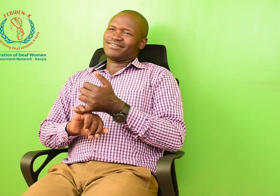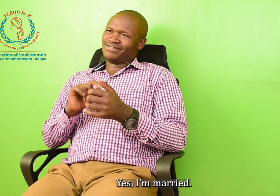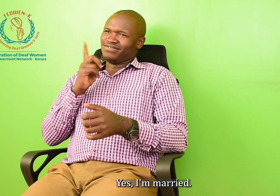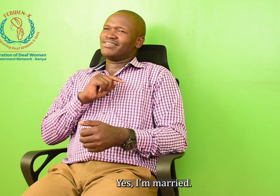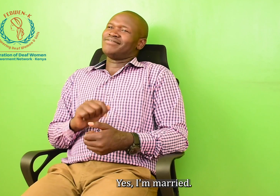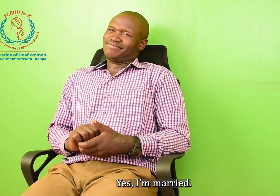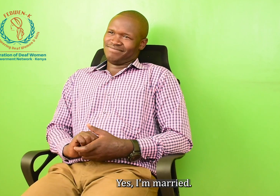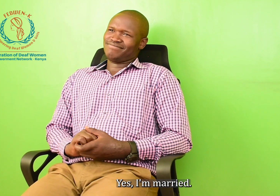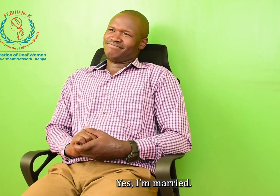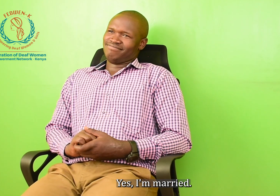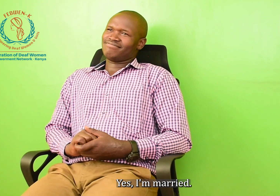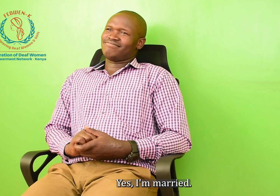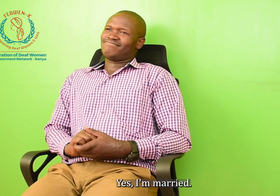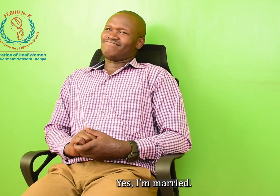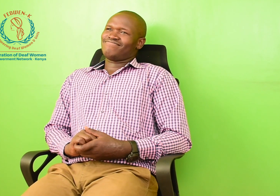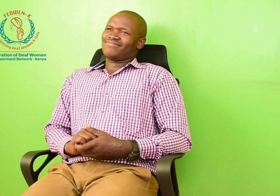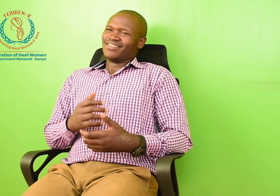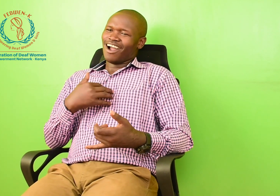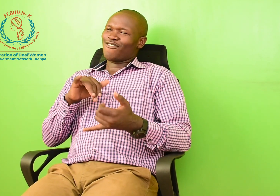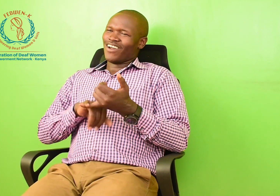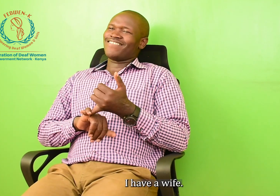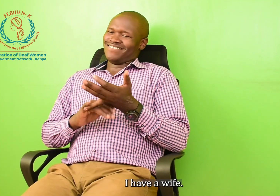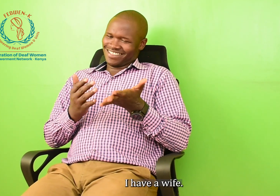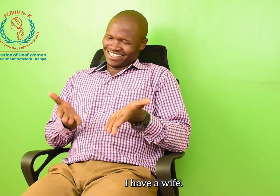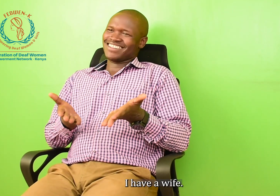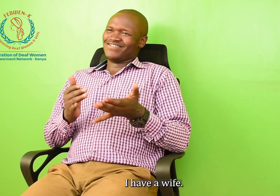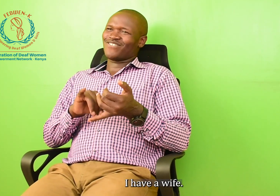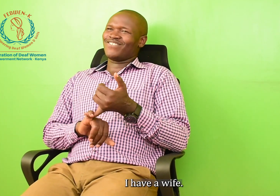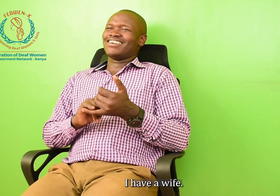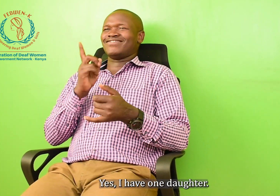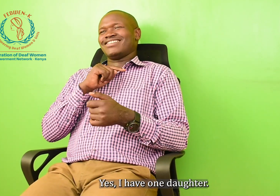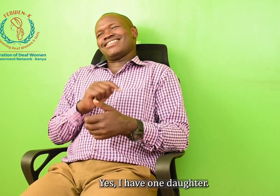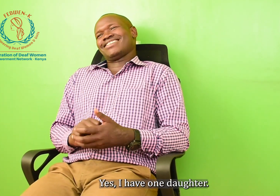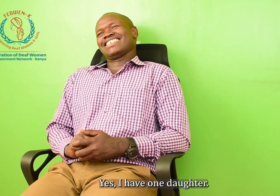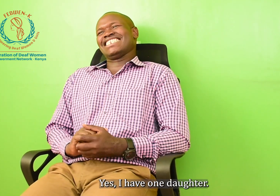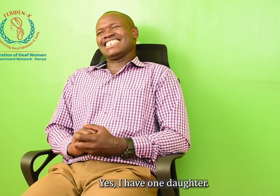Yes, I'm married. I have a wife, yes.